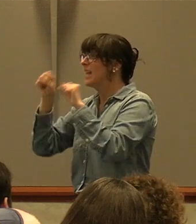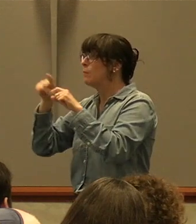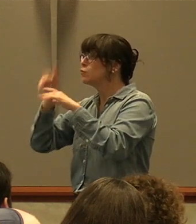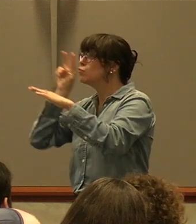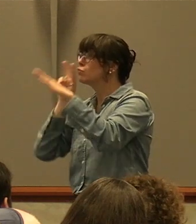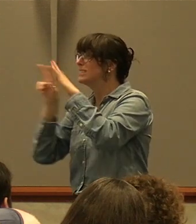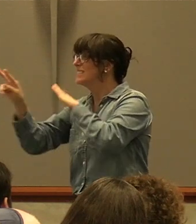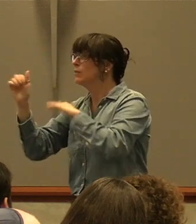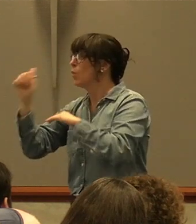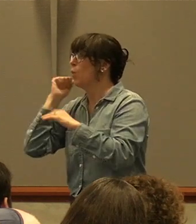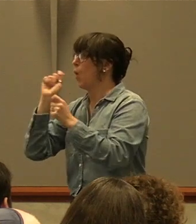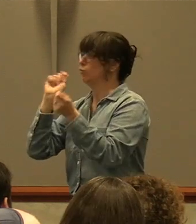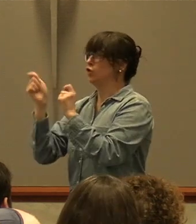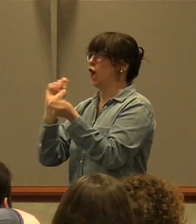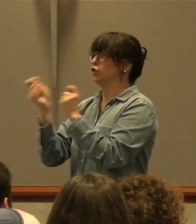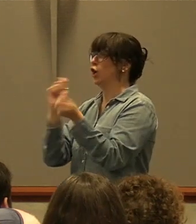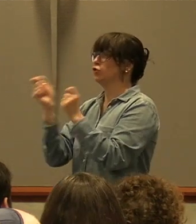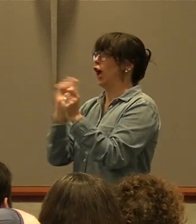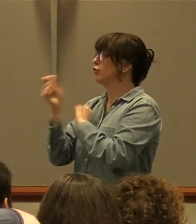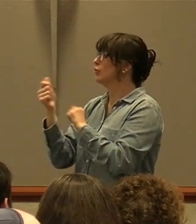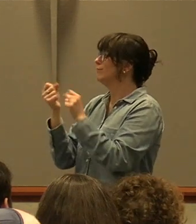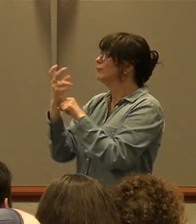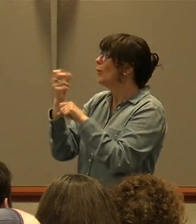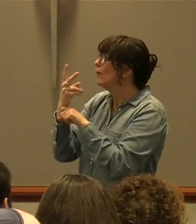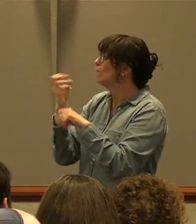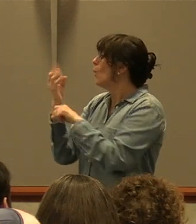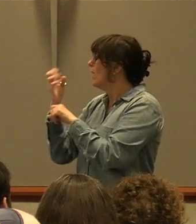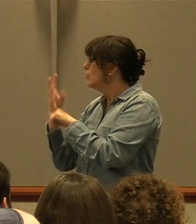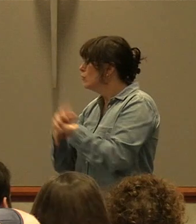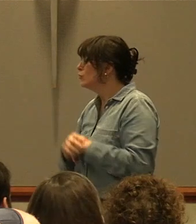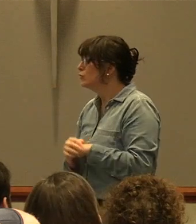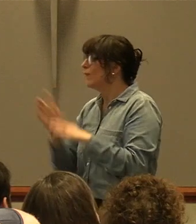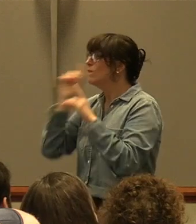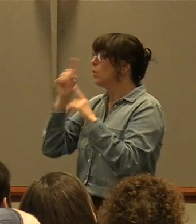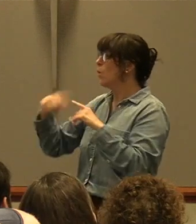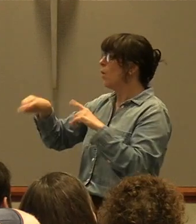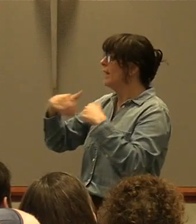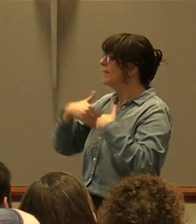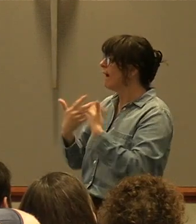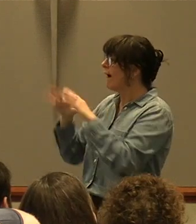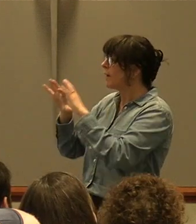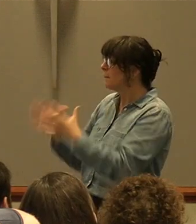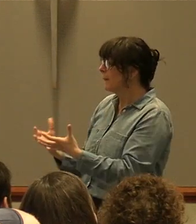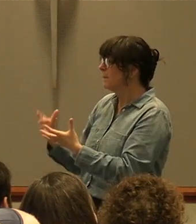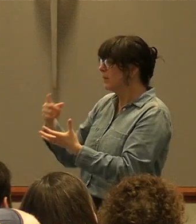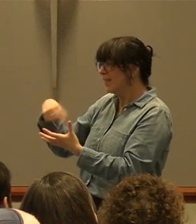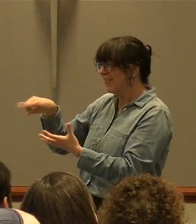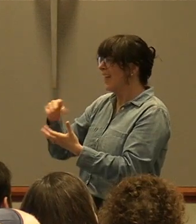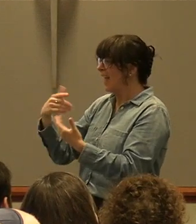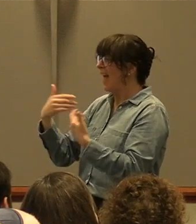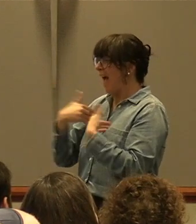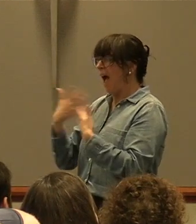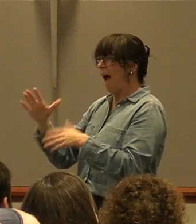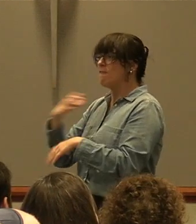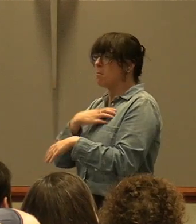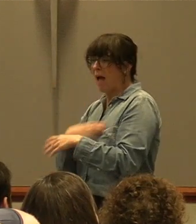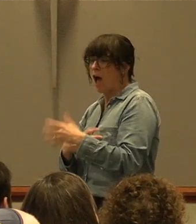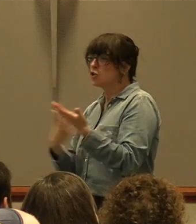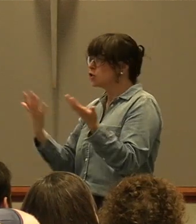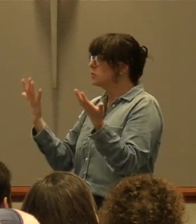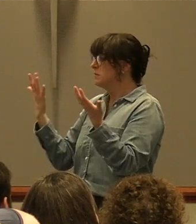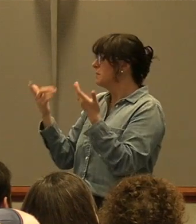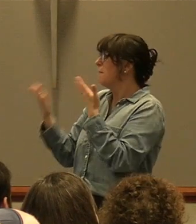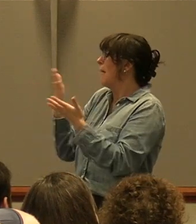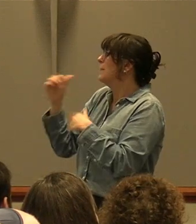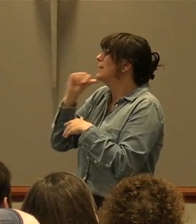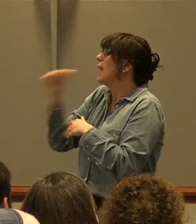that won't change every 2 or 4 years. So for young people, they have passions. It